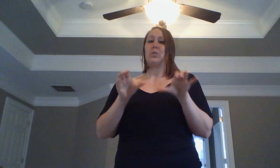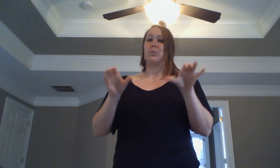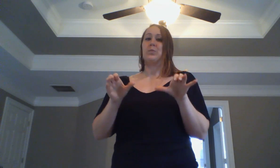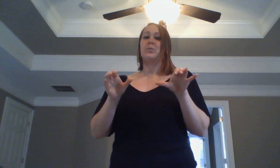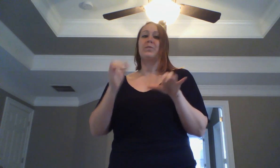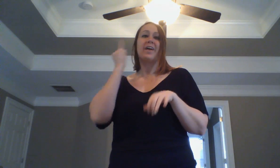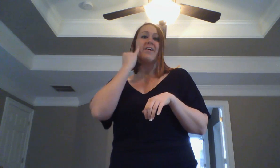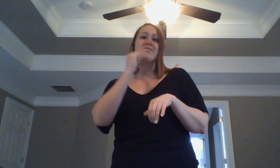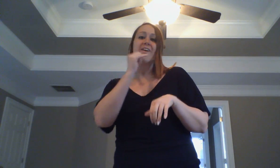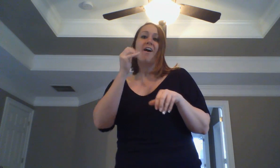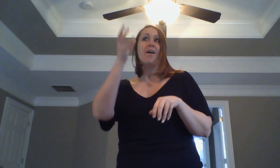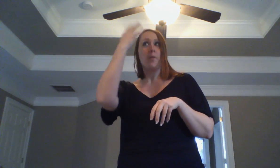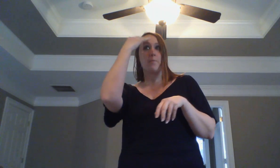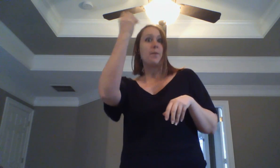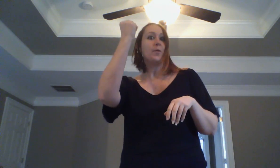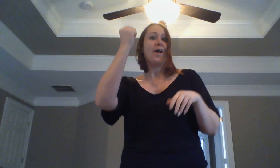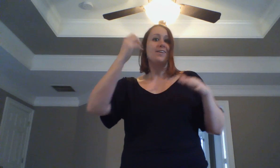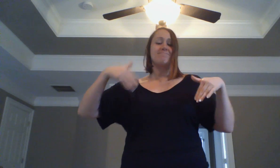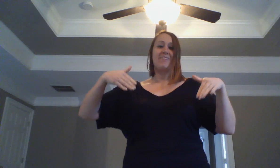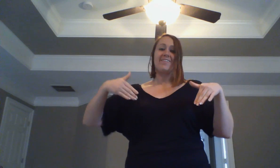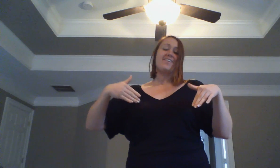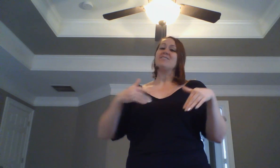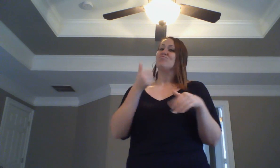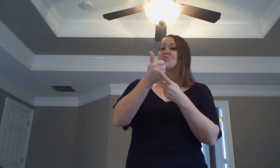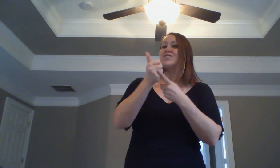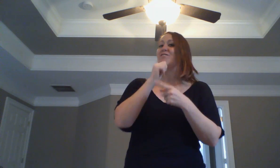you haven't already mastered this. You say, well, if I have